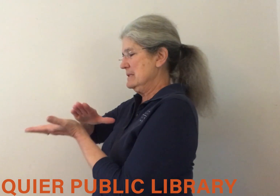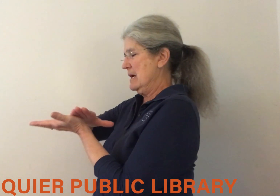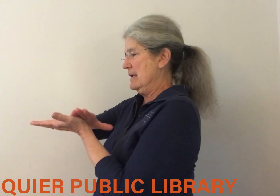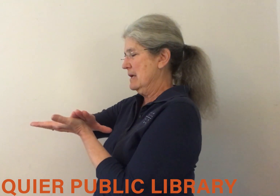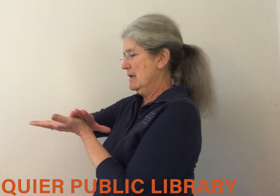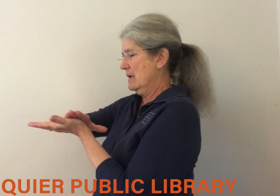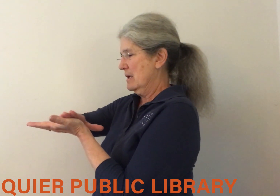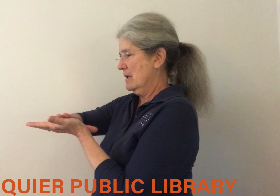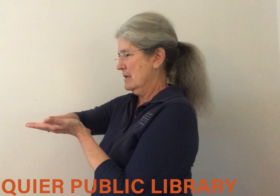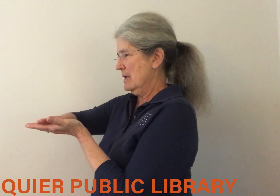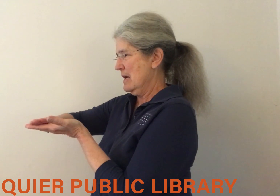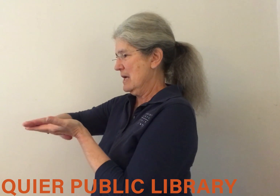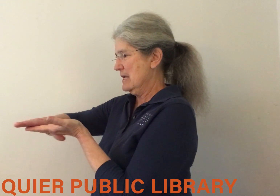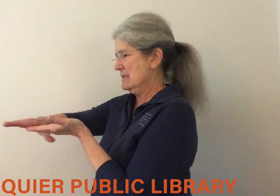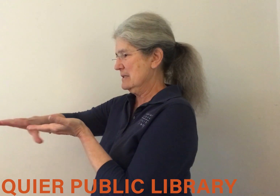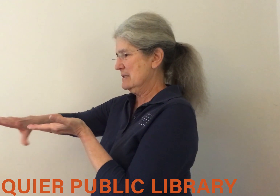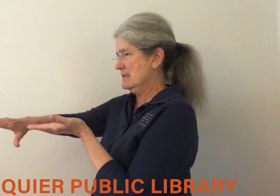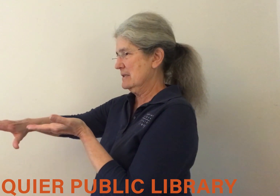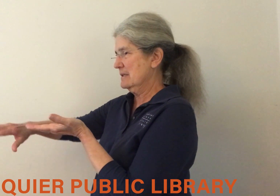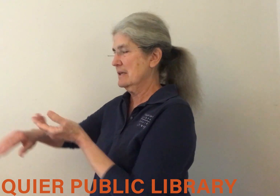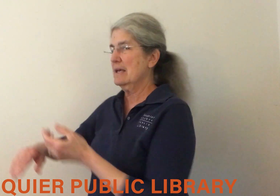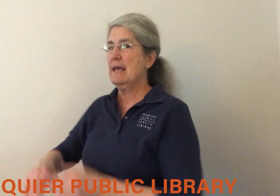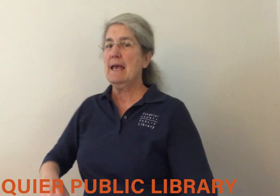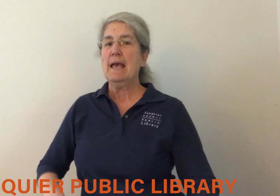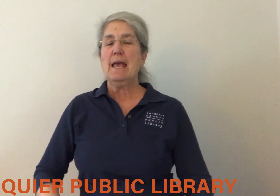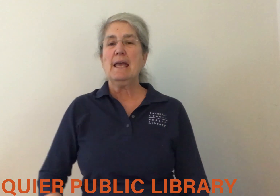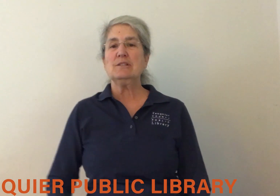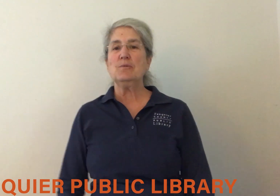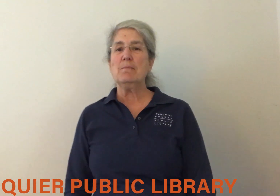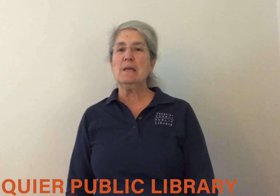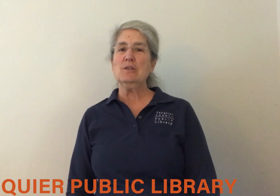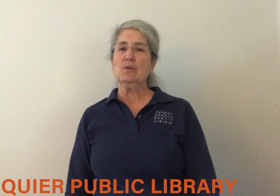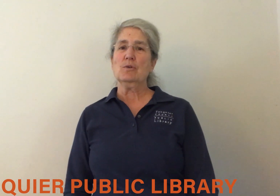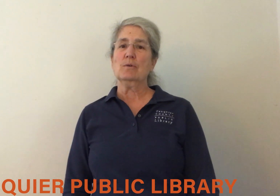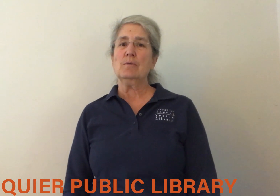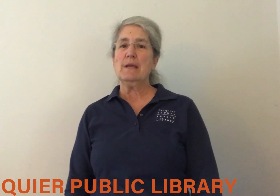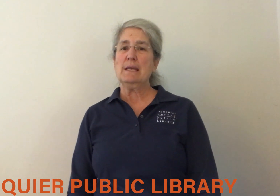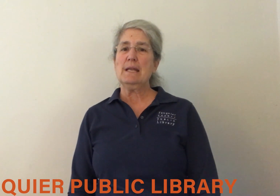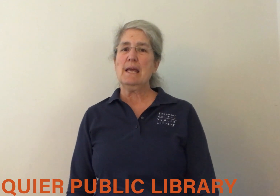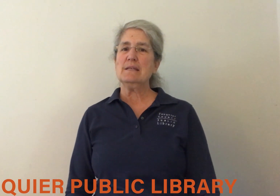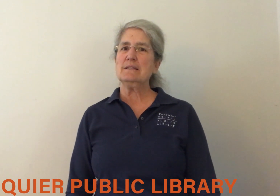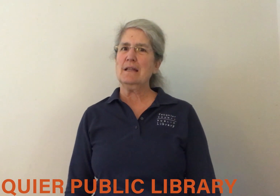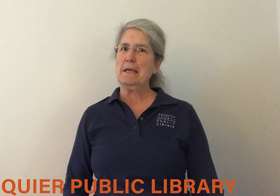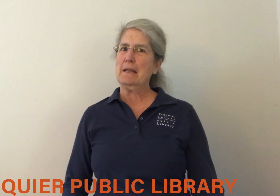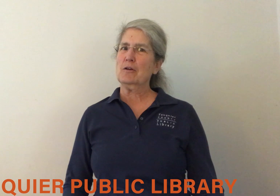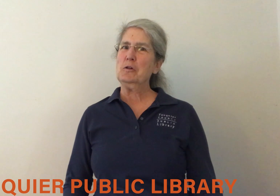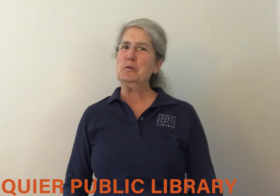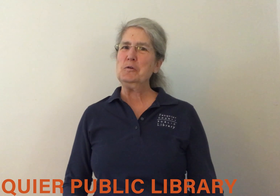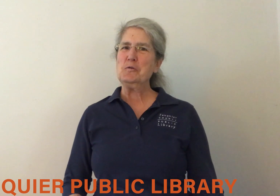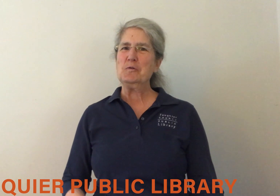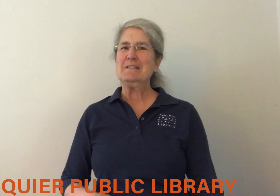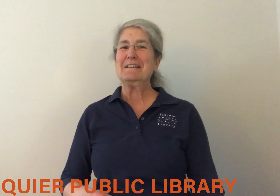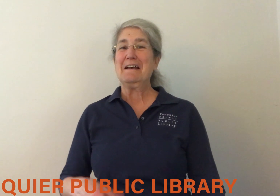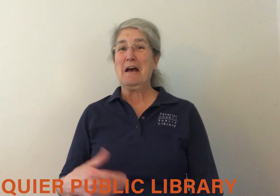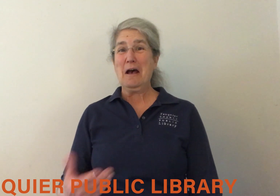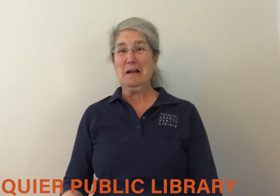side. Nice. And to meet you, in ASL, it includes a couple